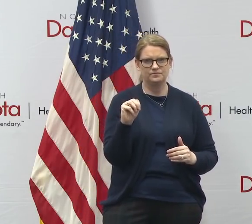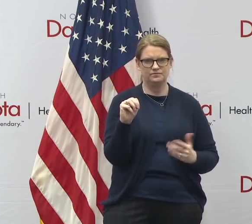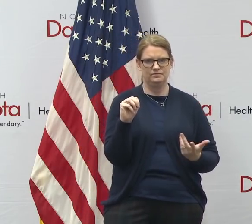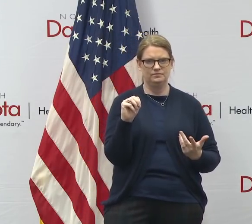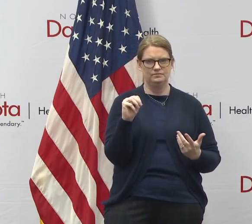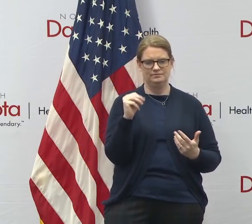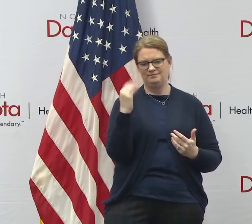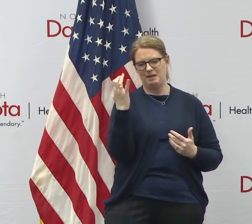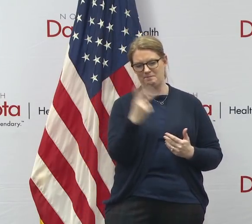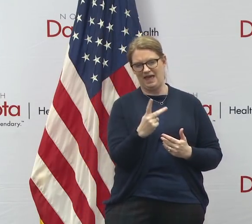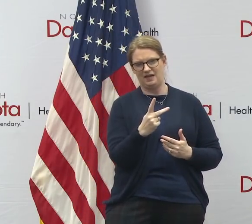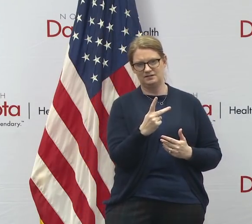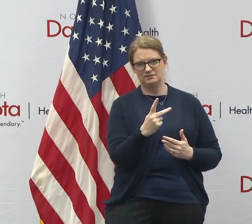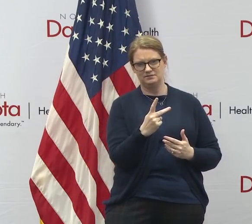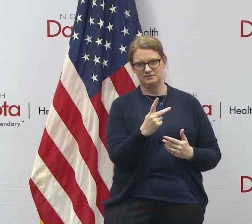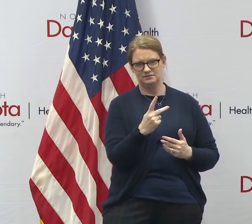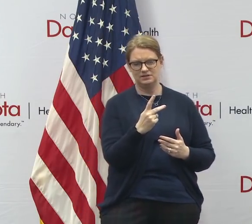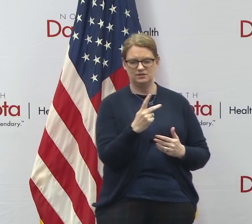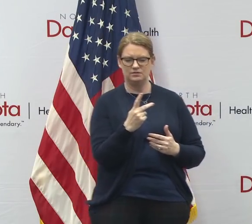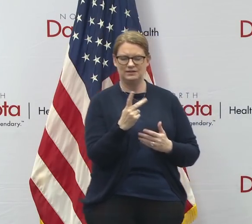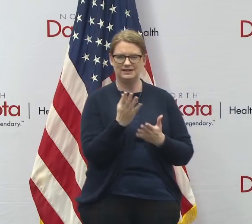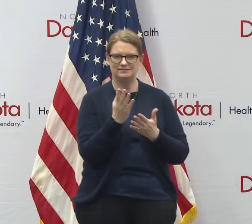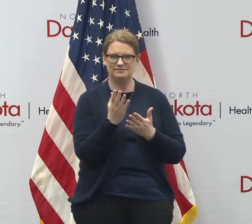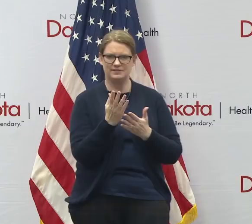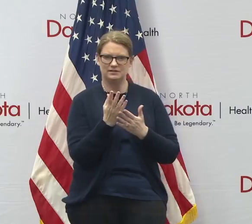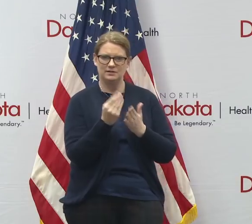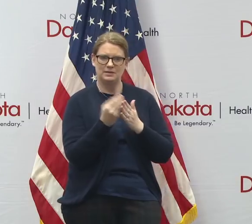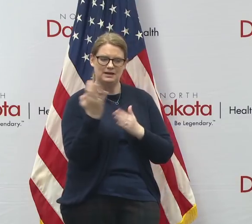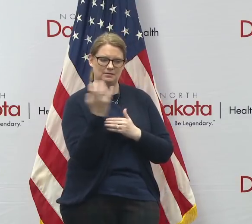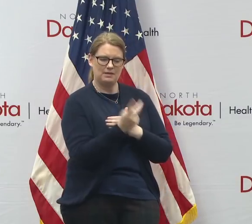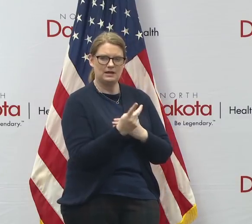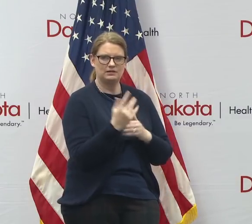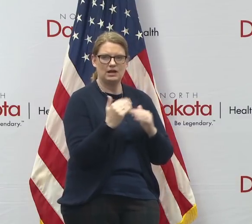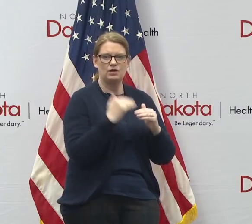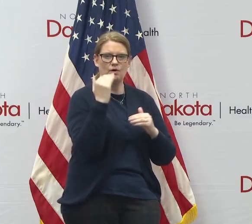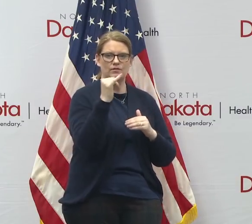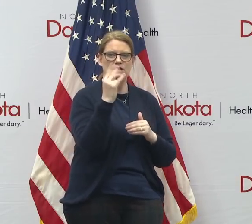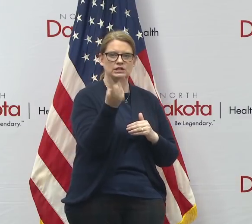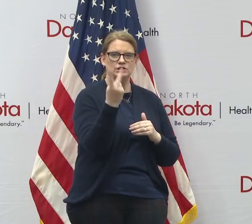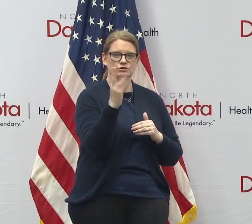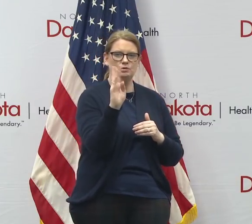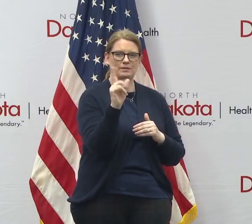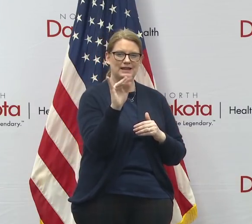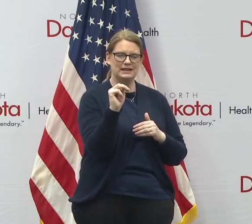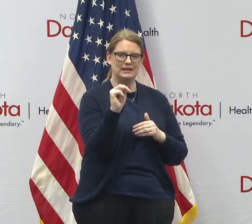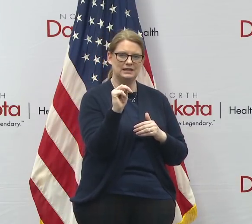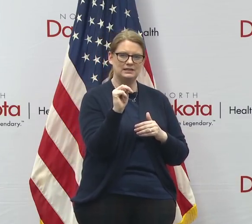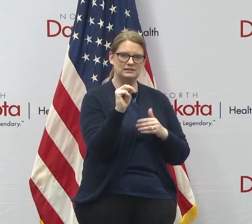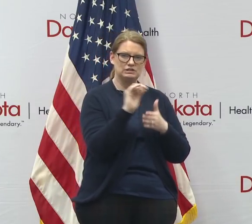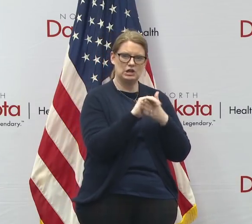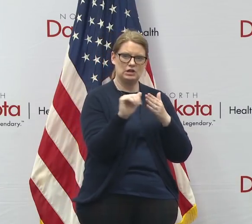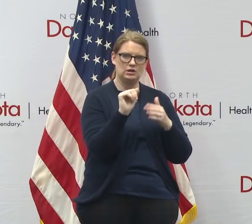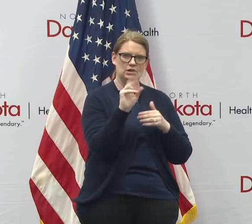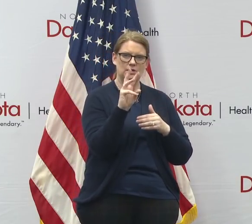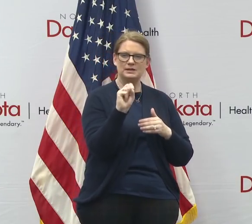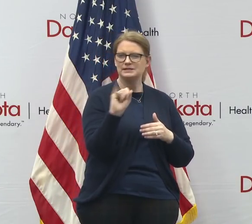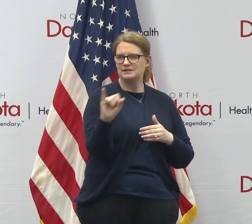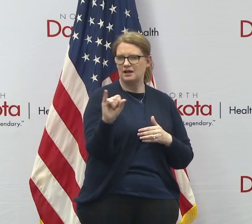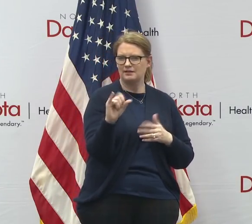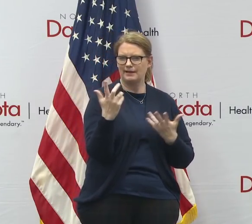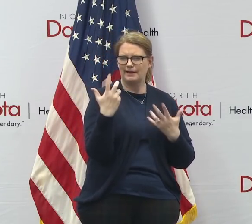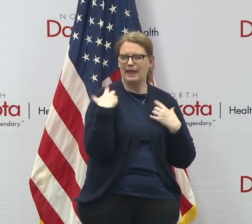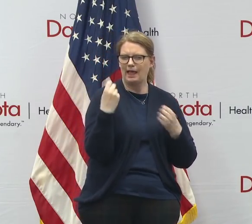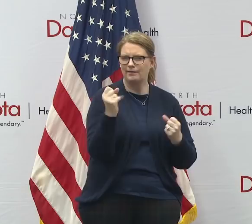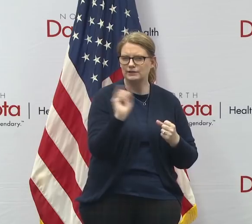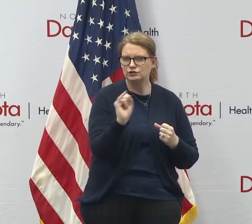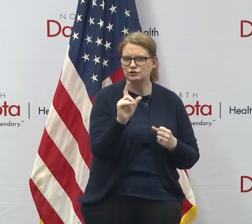dividends back to those employers, and we've got a over $2 billion workforce safety sort of health insurance